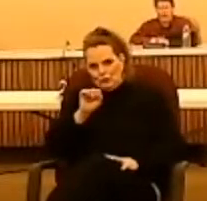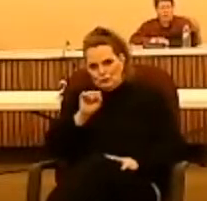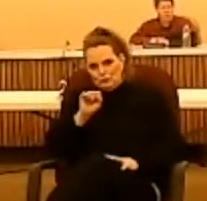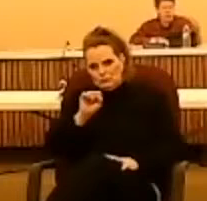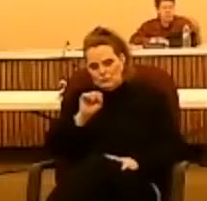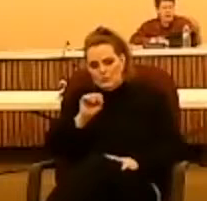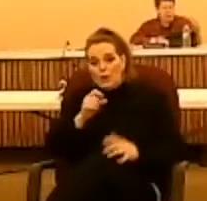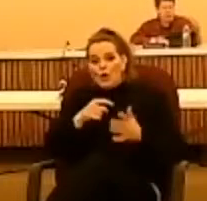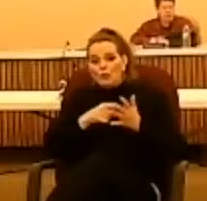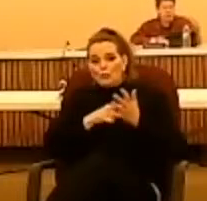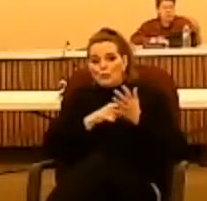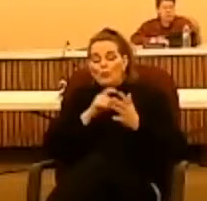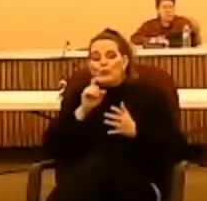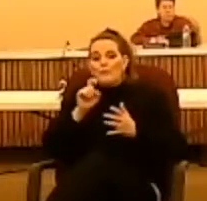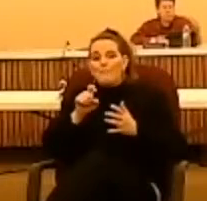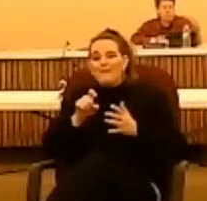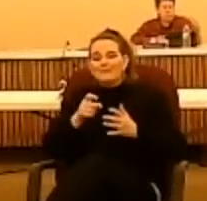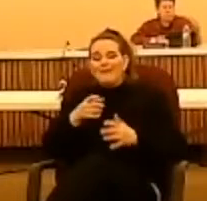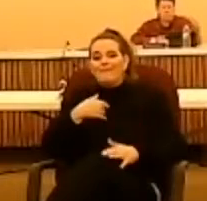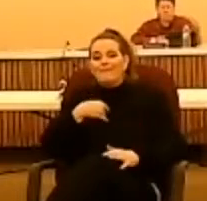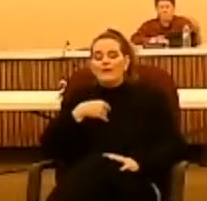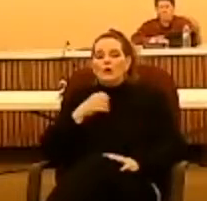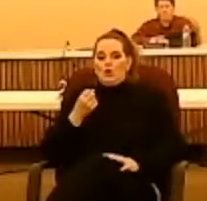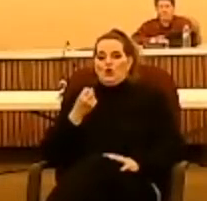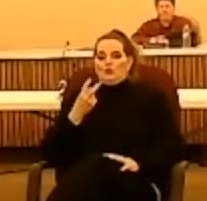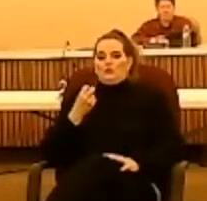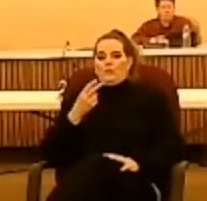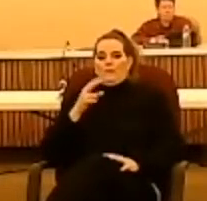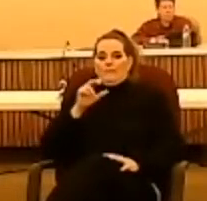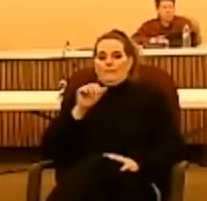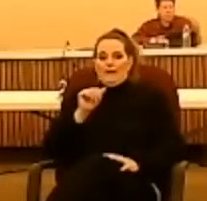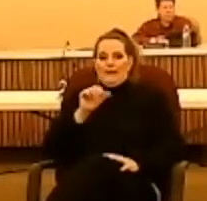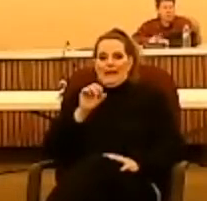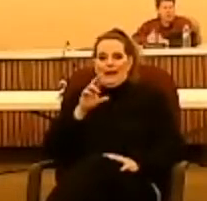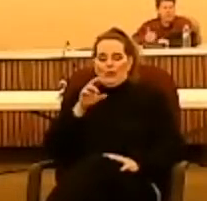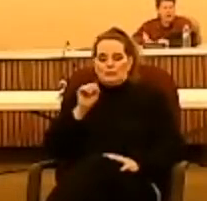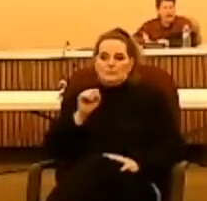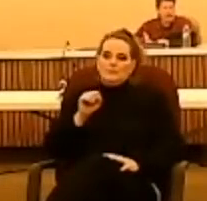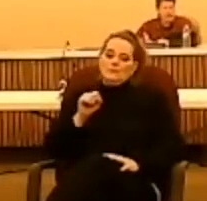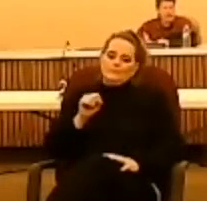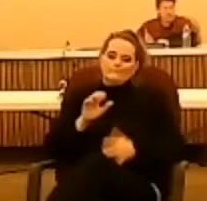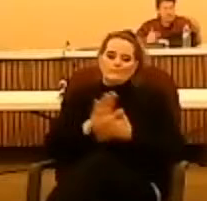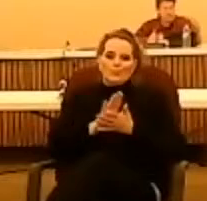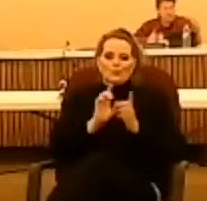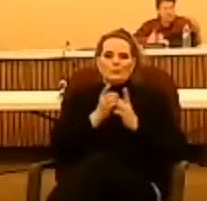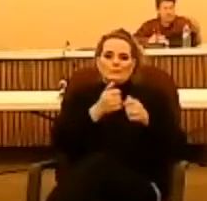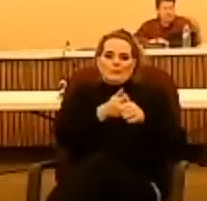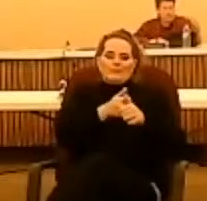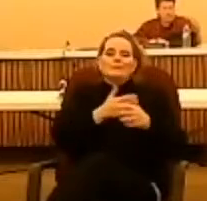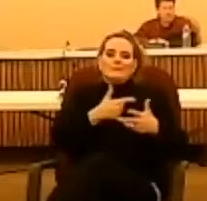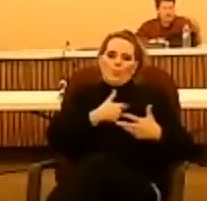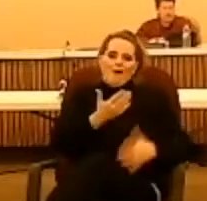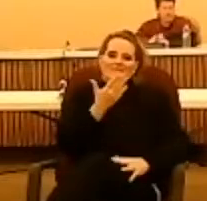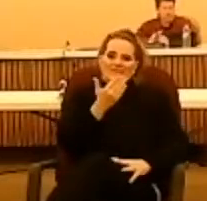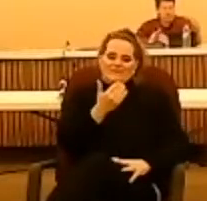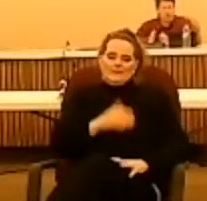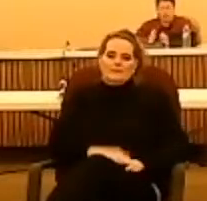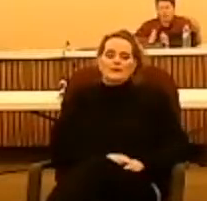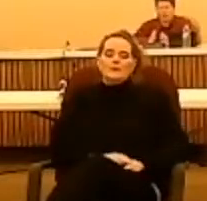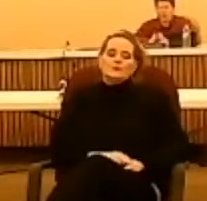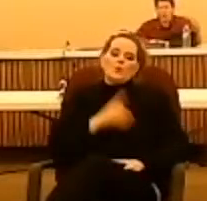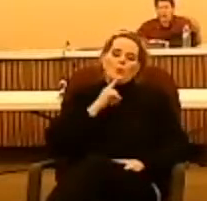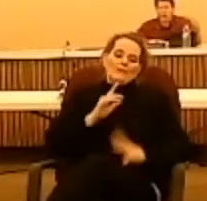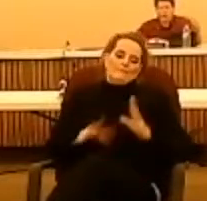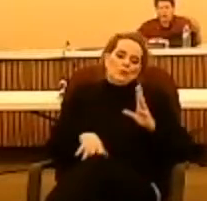requirement now is 12 acres, although the school district prefers 15. So if you add this acreage to there, they're just